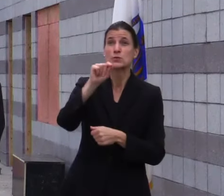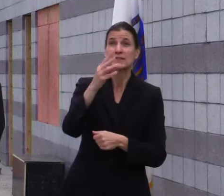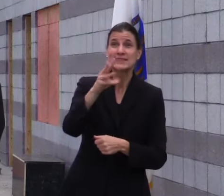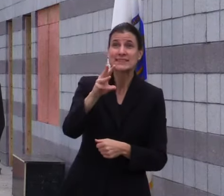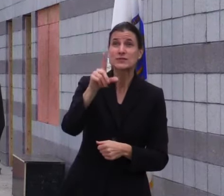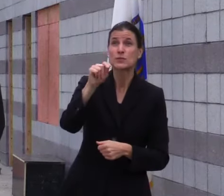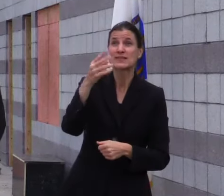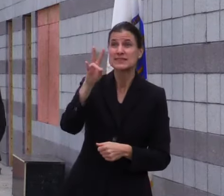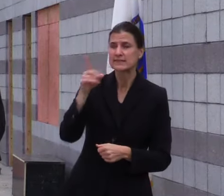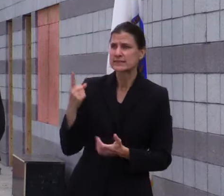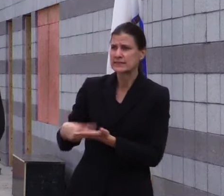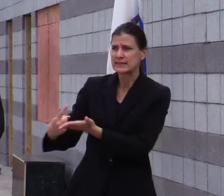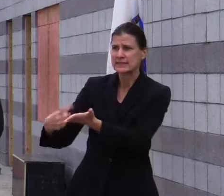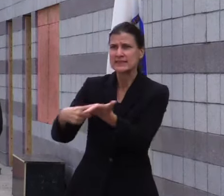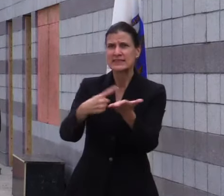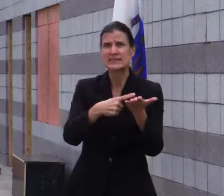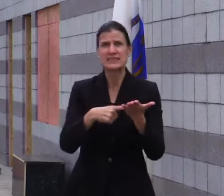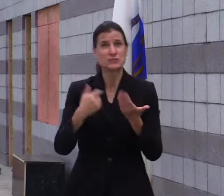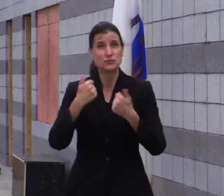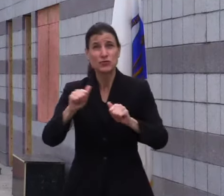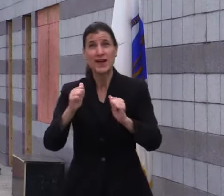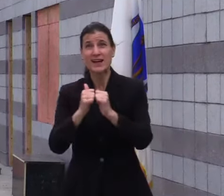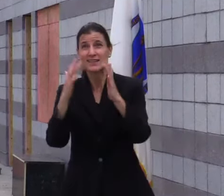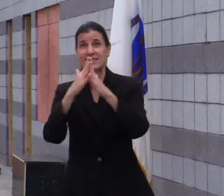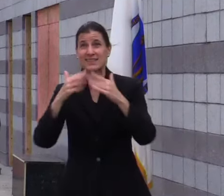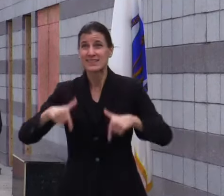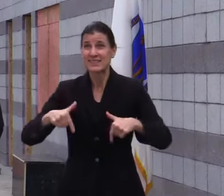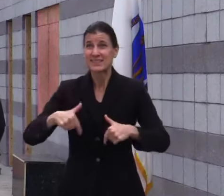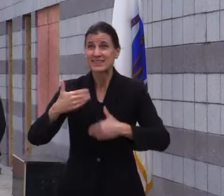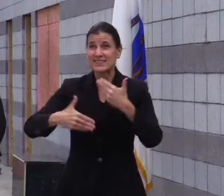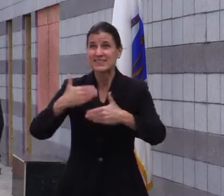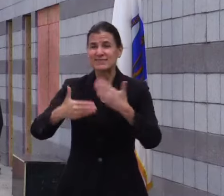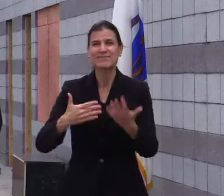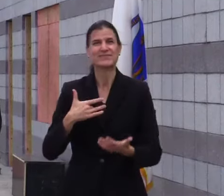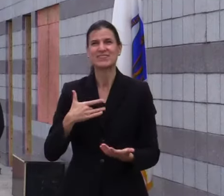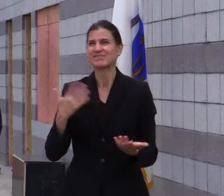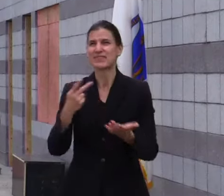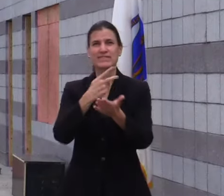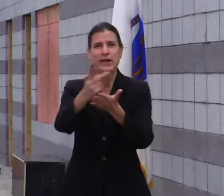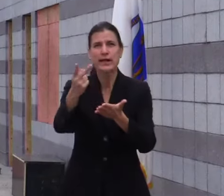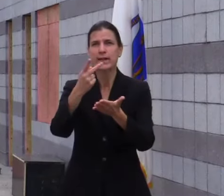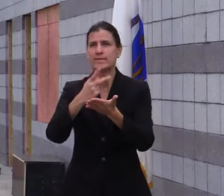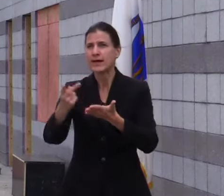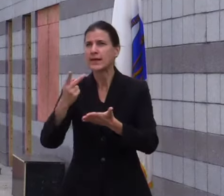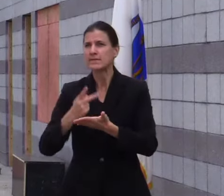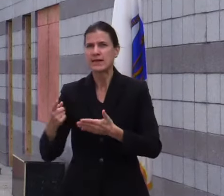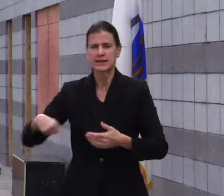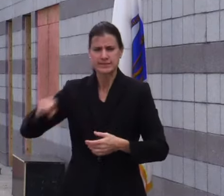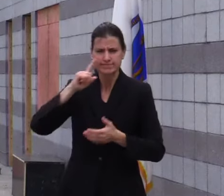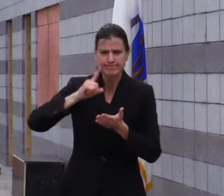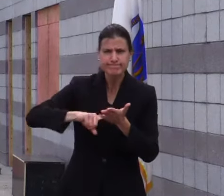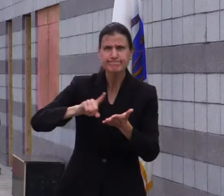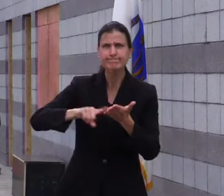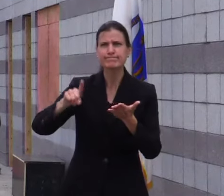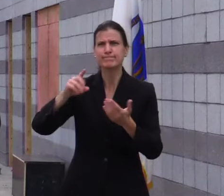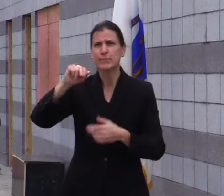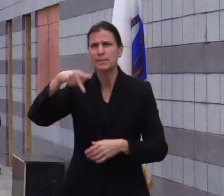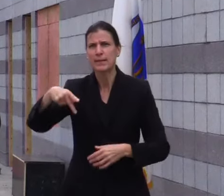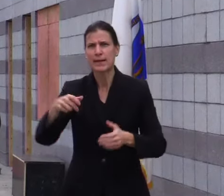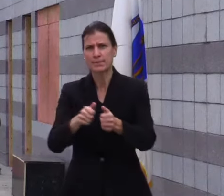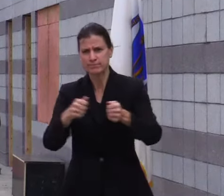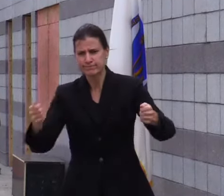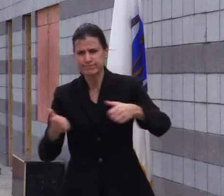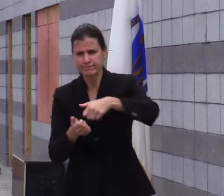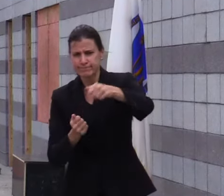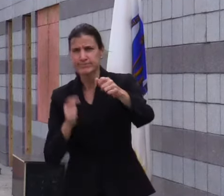MBTA was coming off a series of revelations about the condition of the organization as well as its assets that